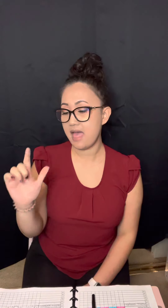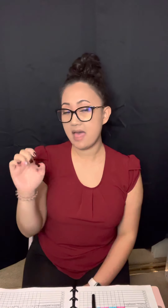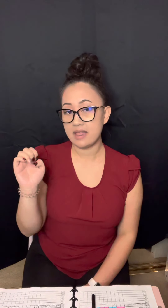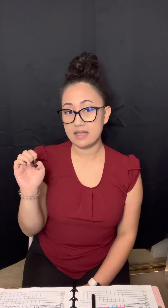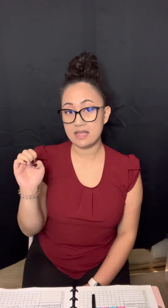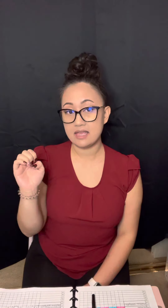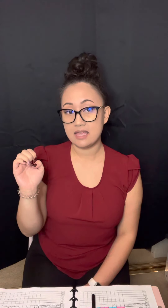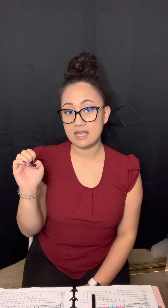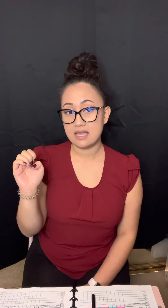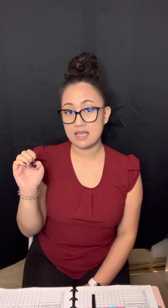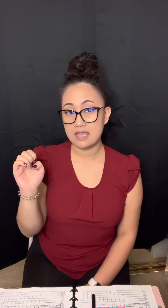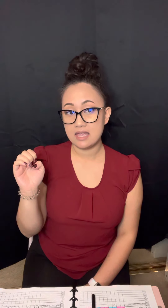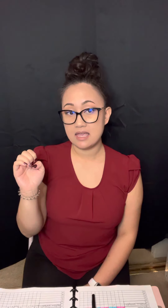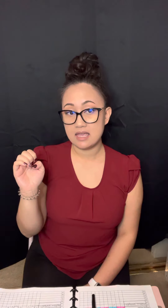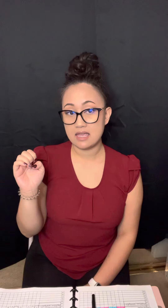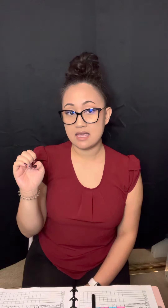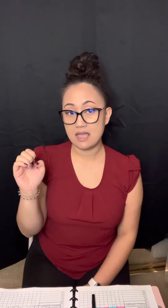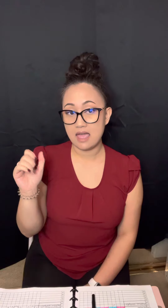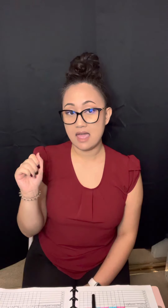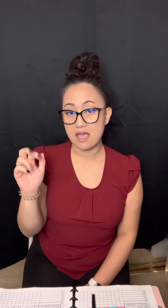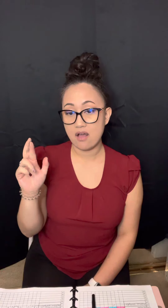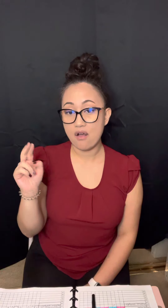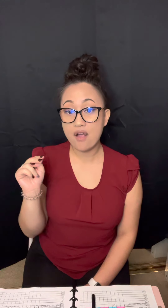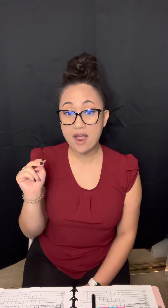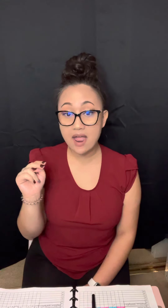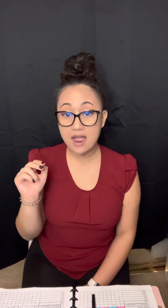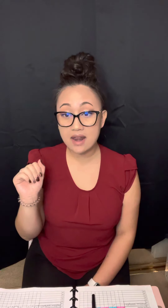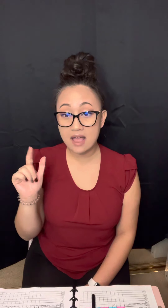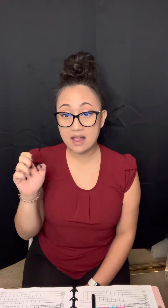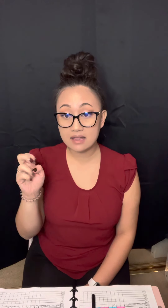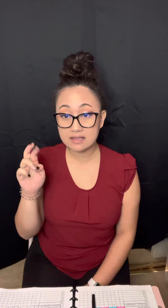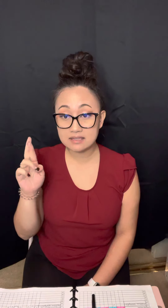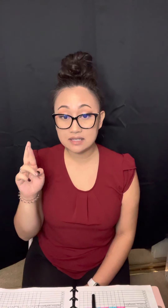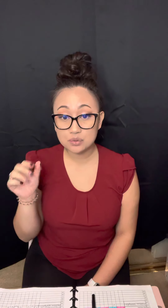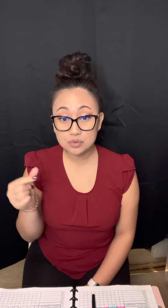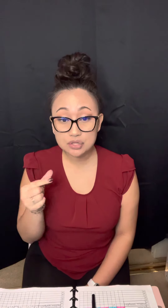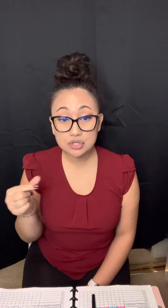L-E-A-R-N. Alexander G. What does that spell?